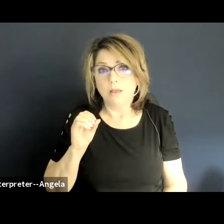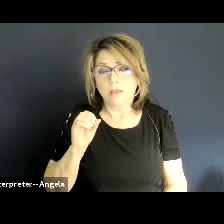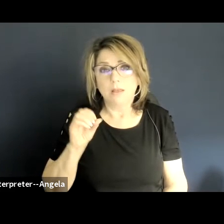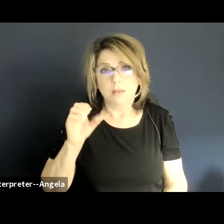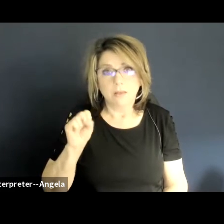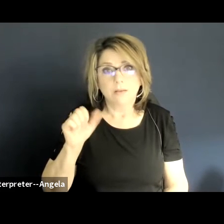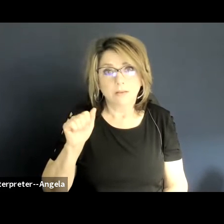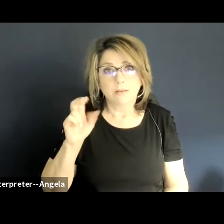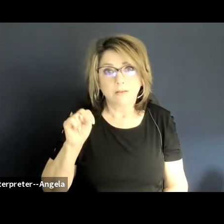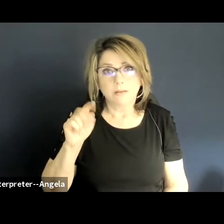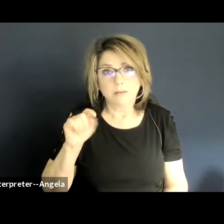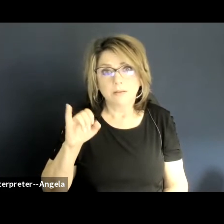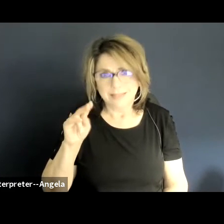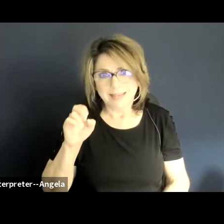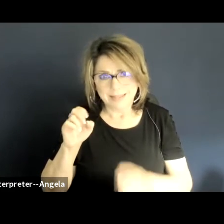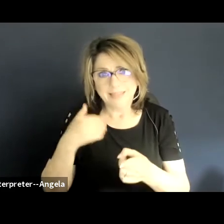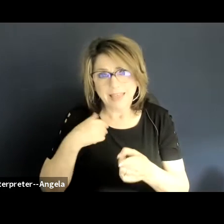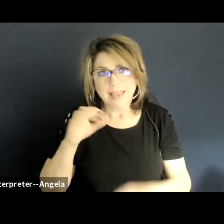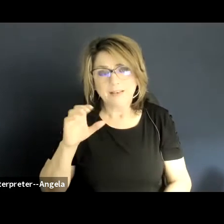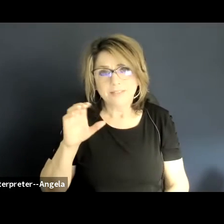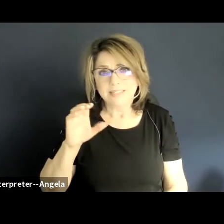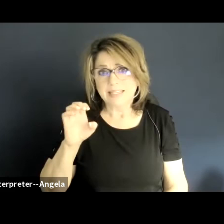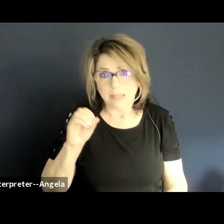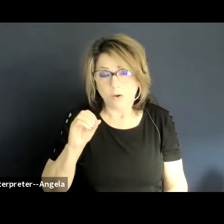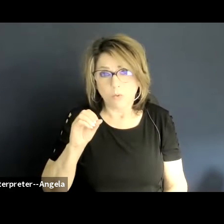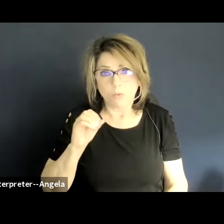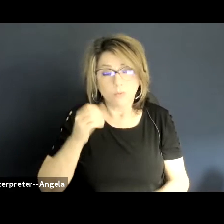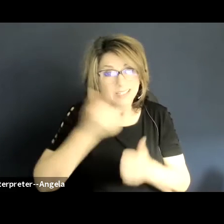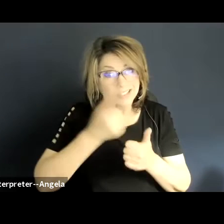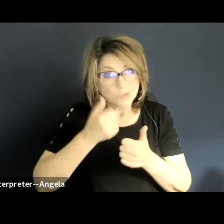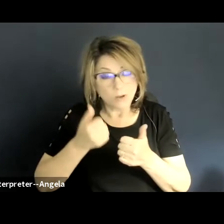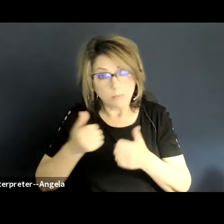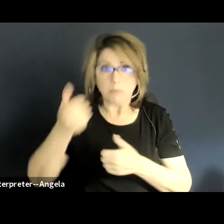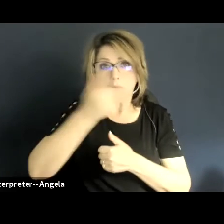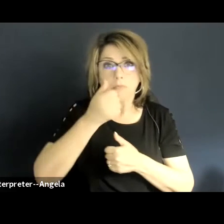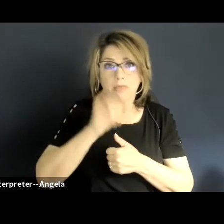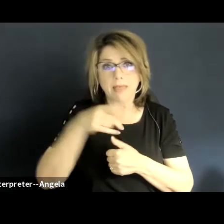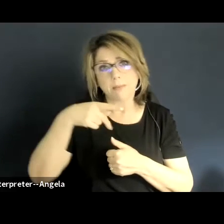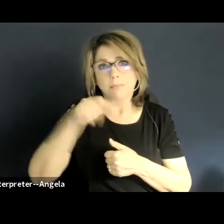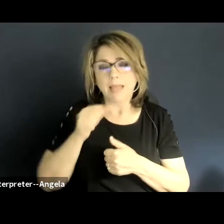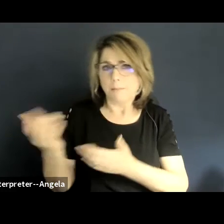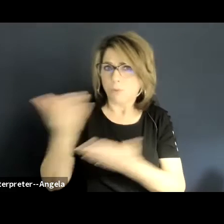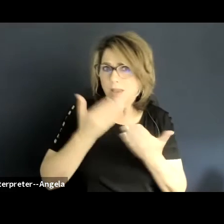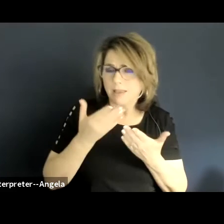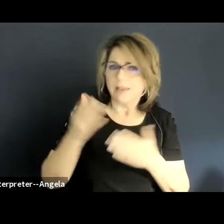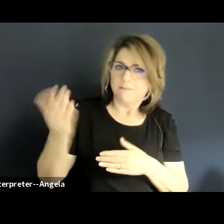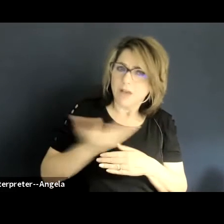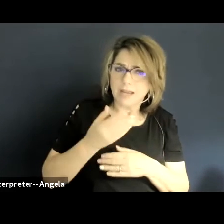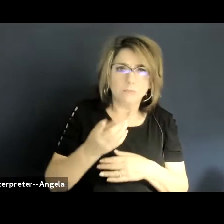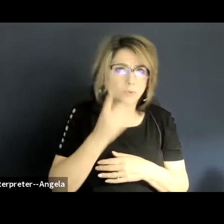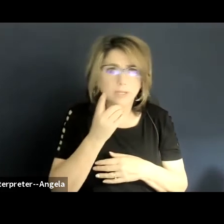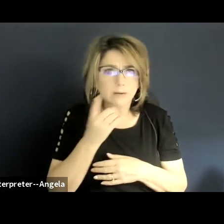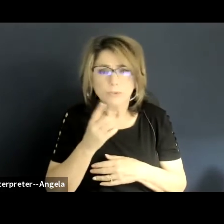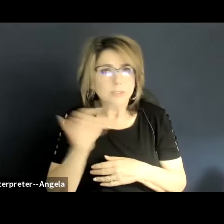Centene has a CEO. Each one of them will be over that plan, and go meet with them, take them to dinner. Just like you would any other